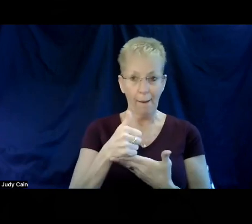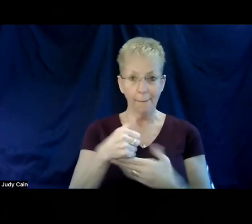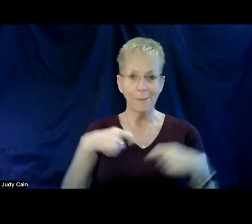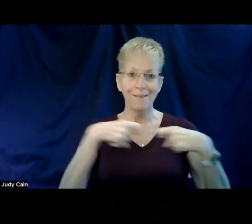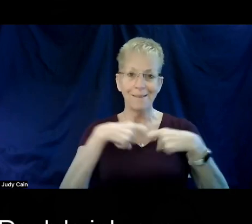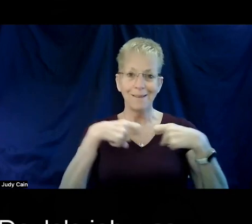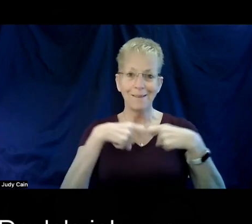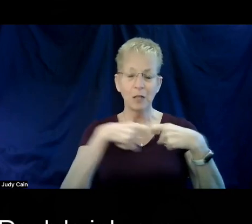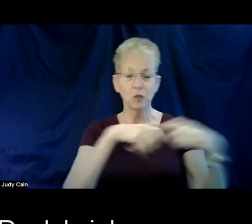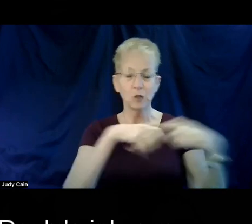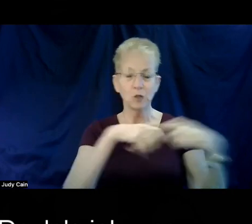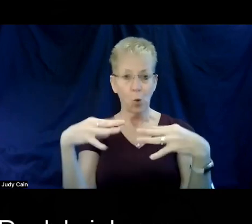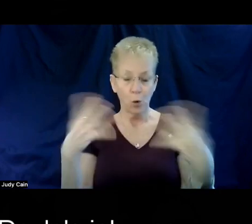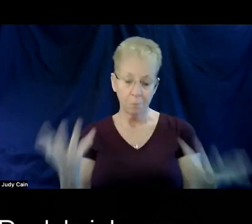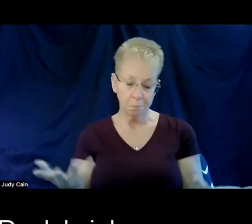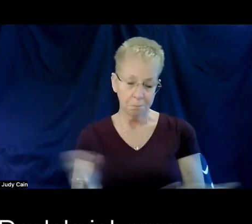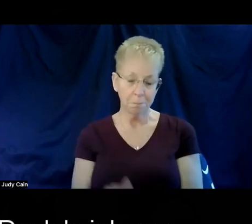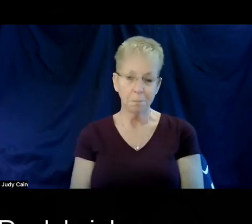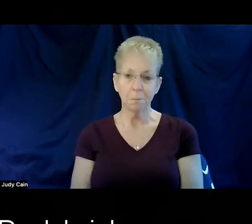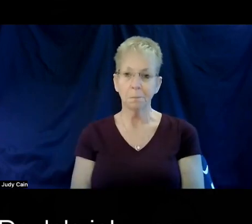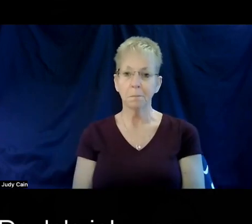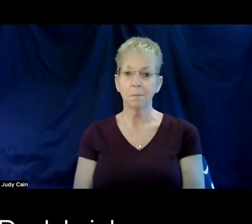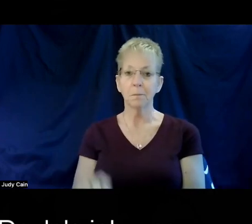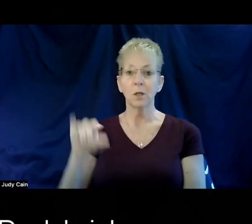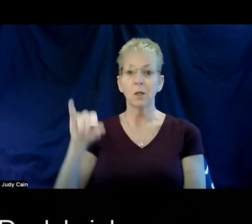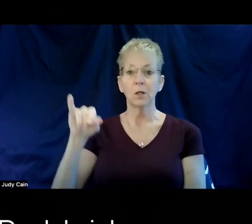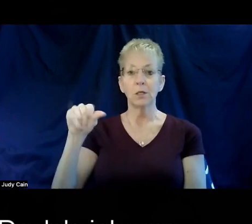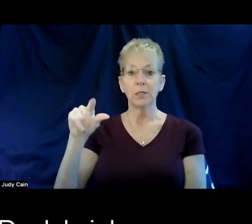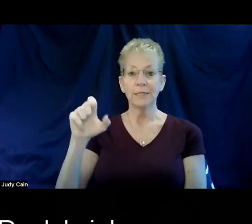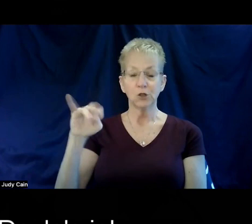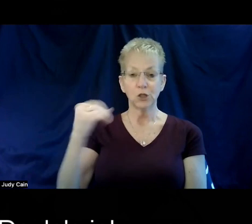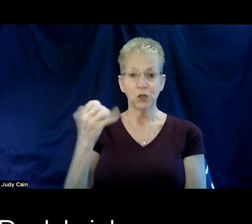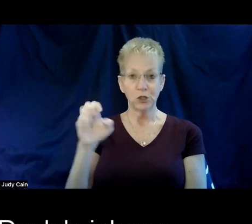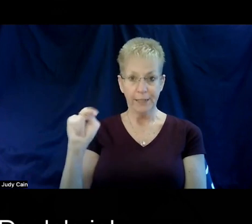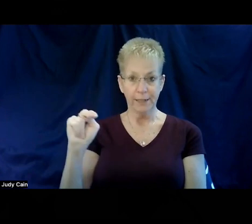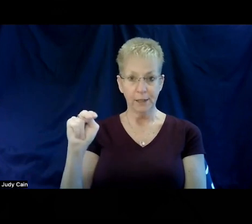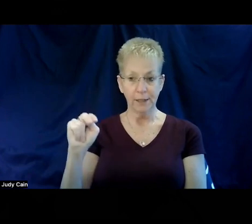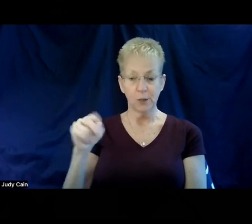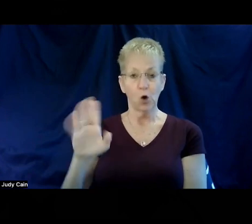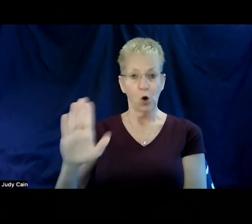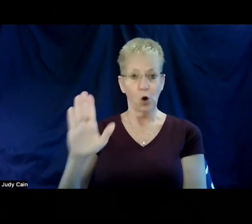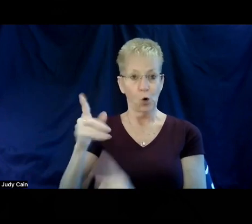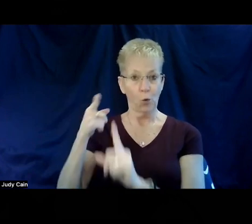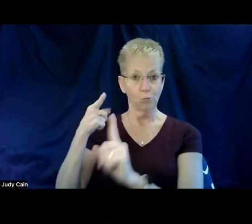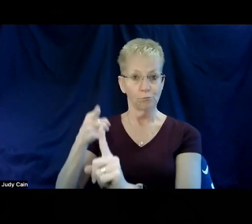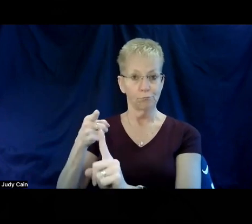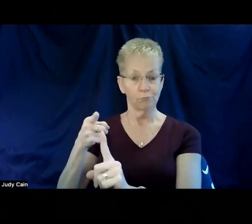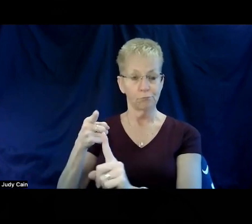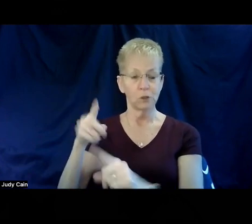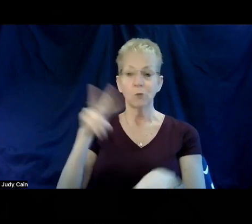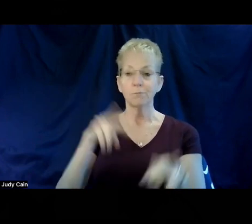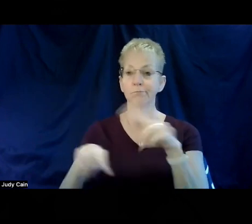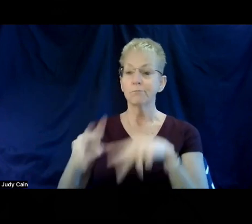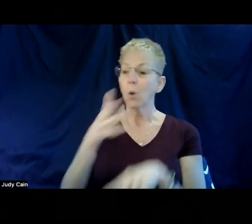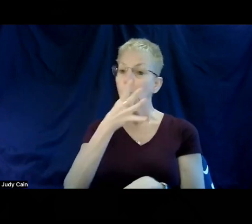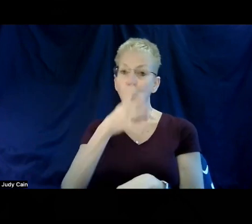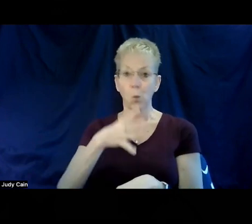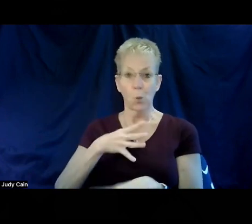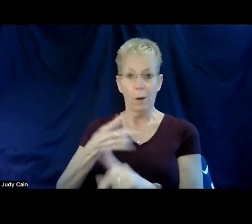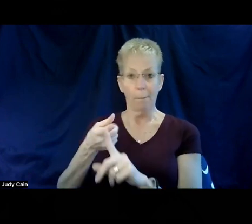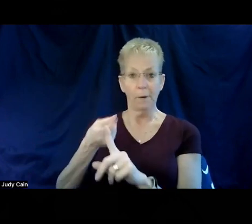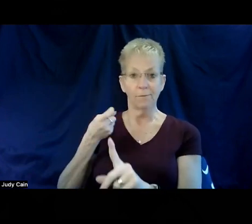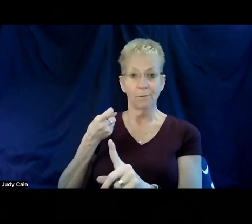warfare. So what Jean Conan Doyle's job was, she oversaw um, women from the